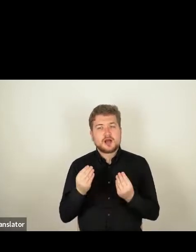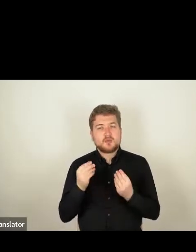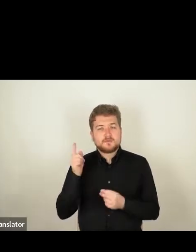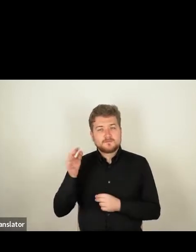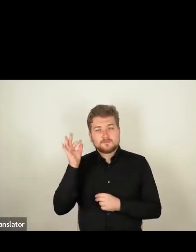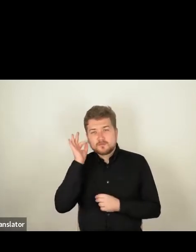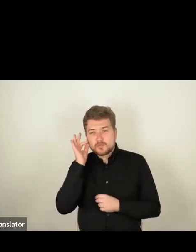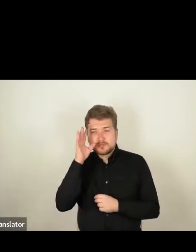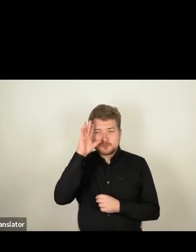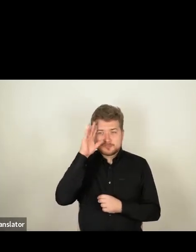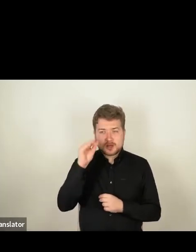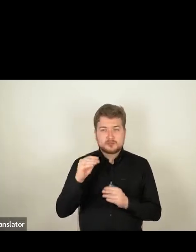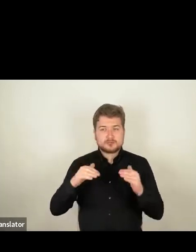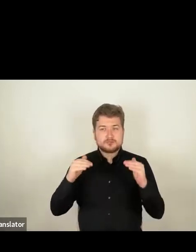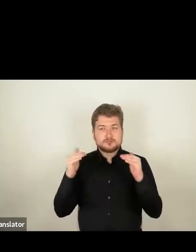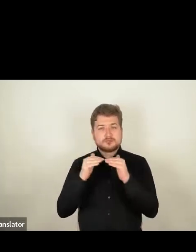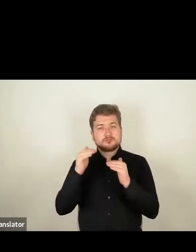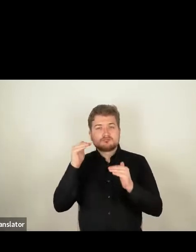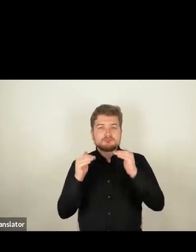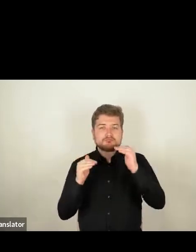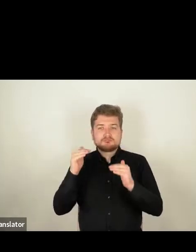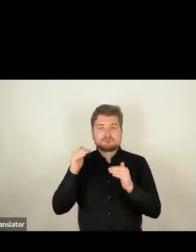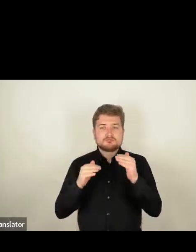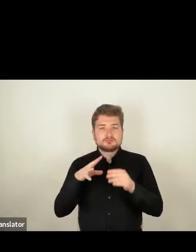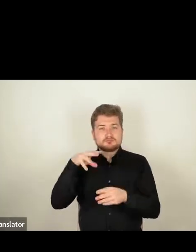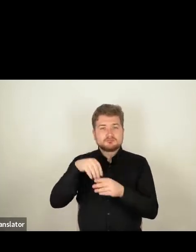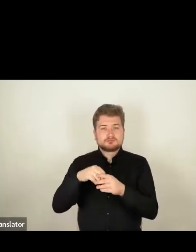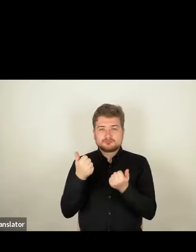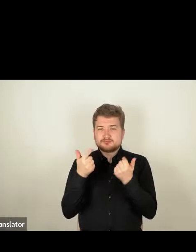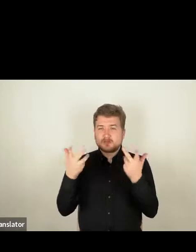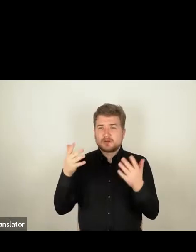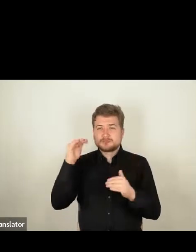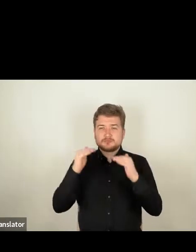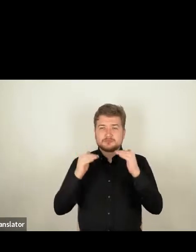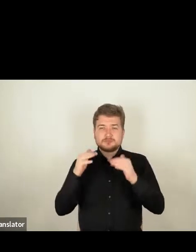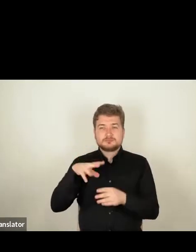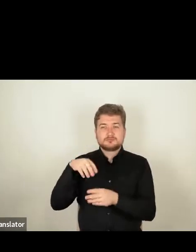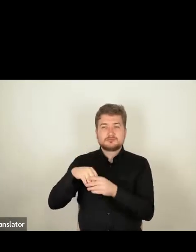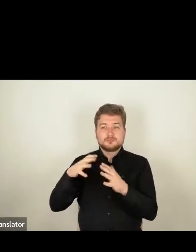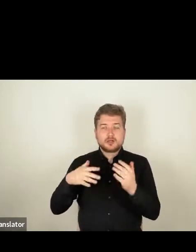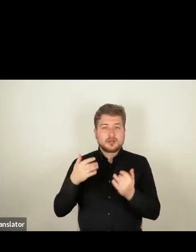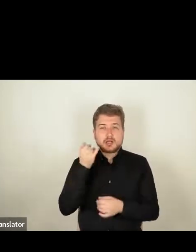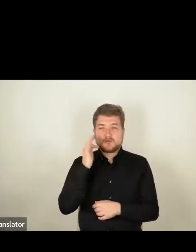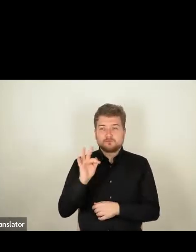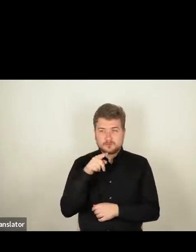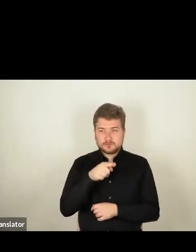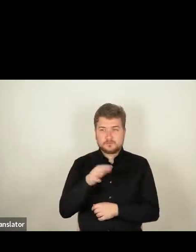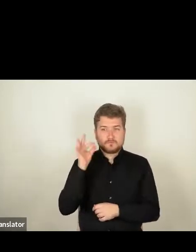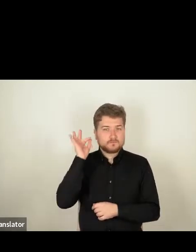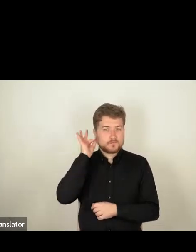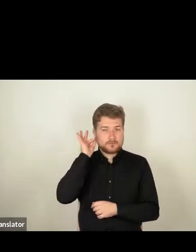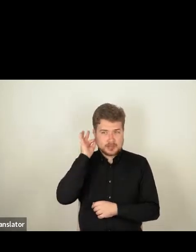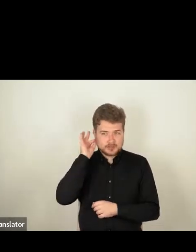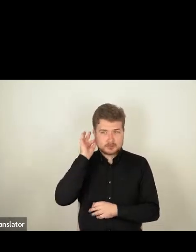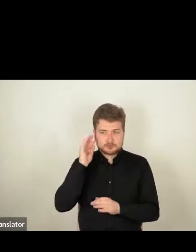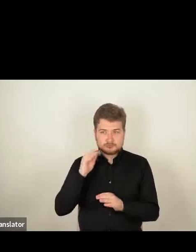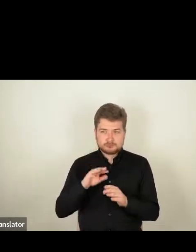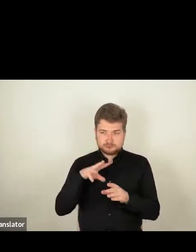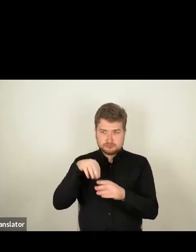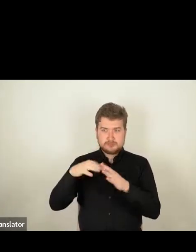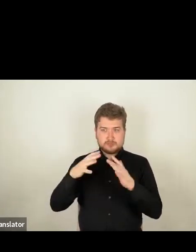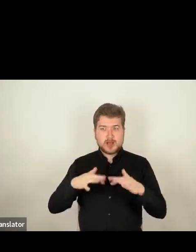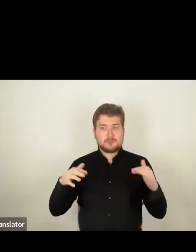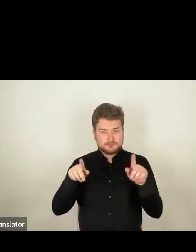chosen and elected to the parliament may be actually running politics that affect women themselves, I